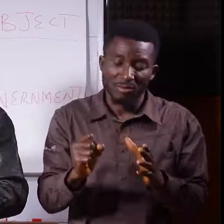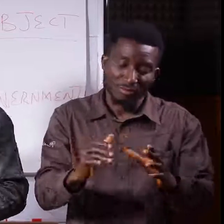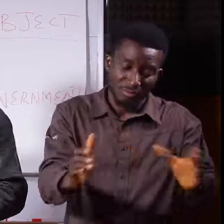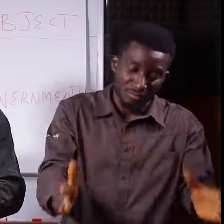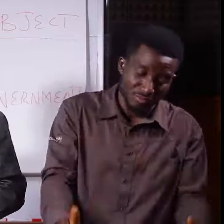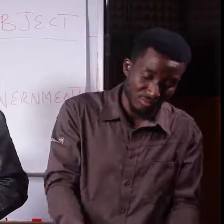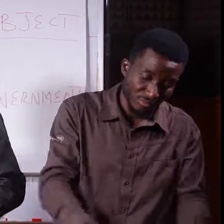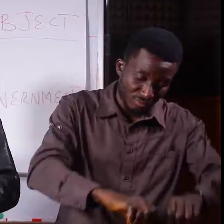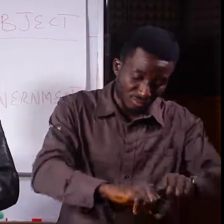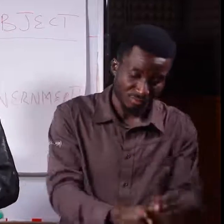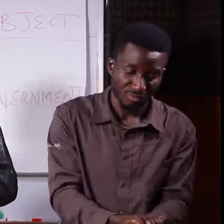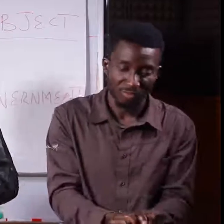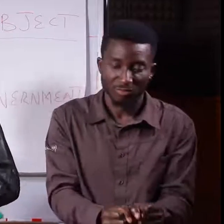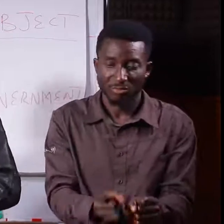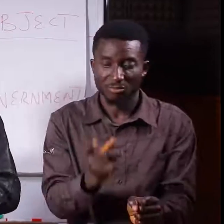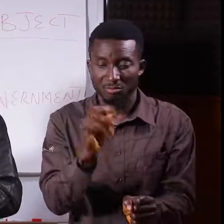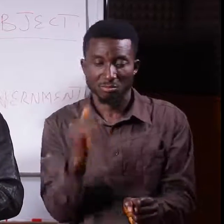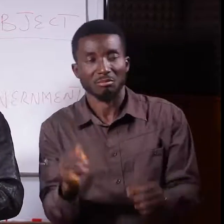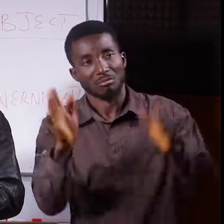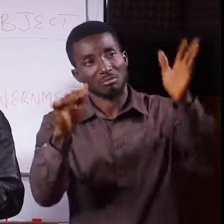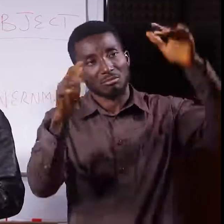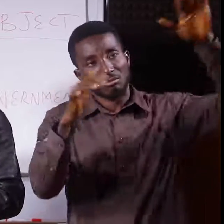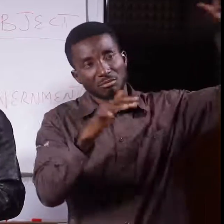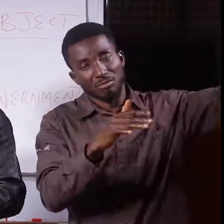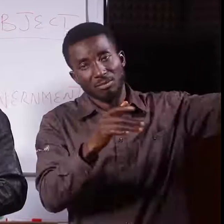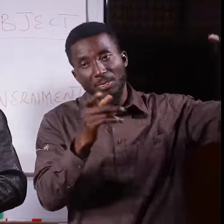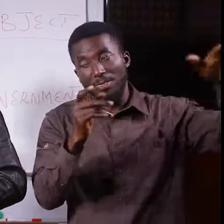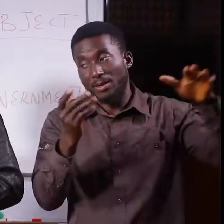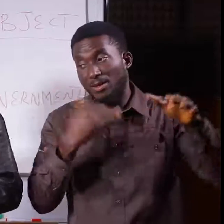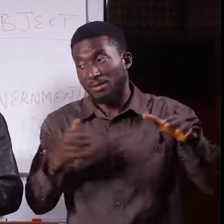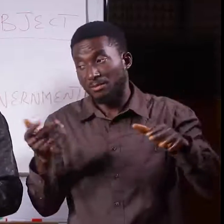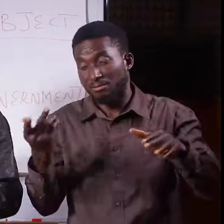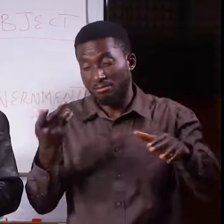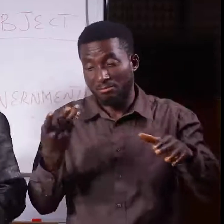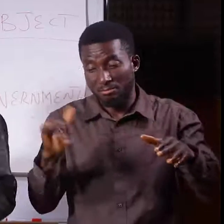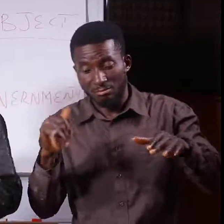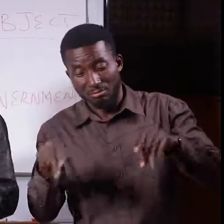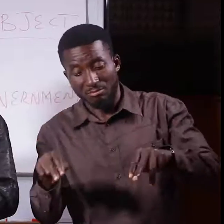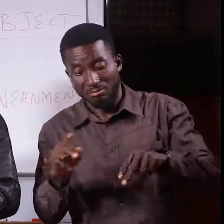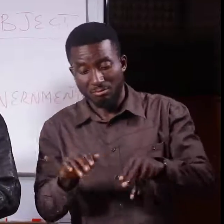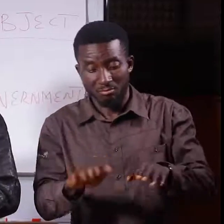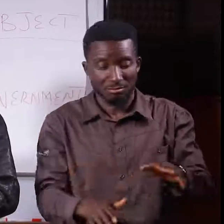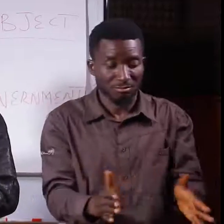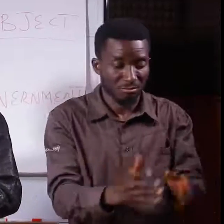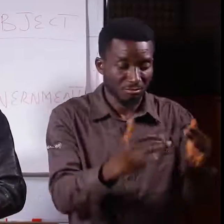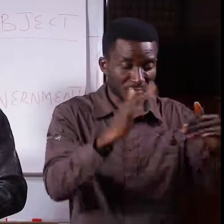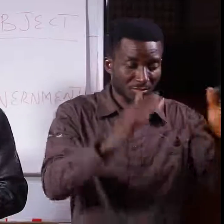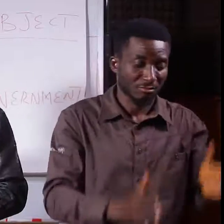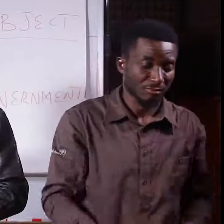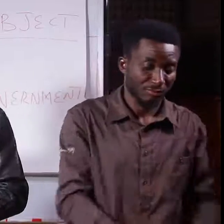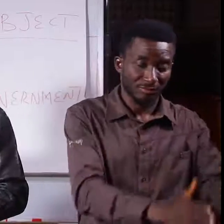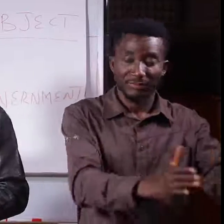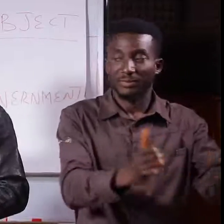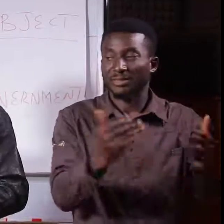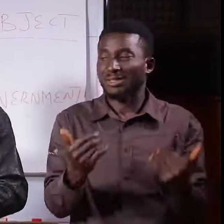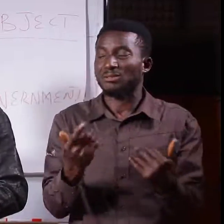is damaged or destroyed by flood or by rain, or they need a bridge or drainages. Now the